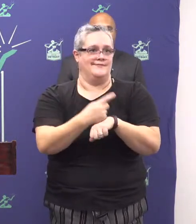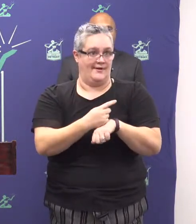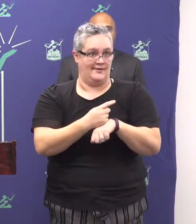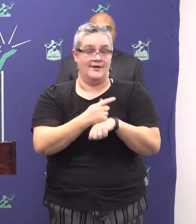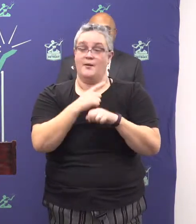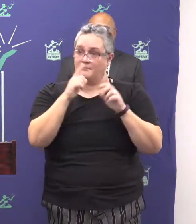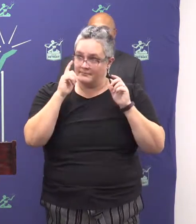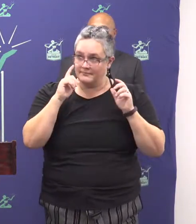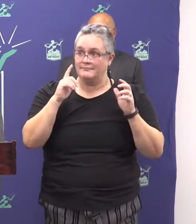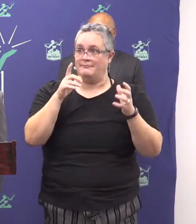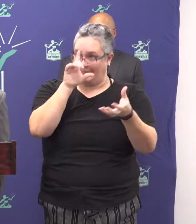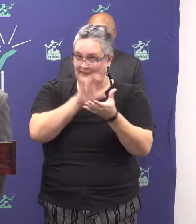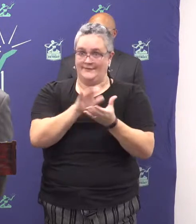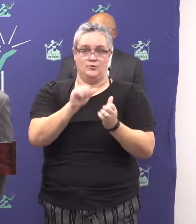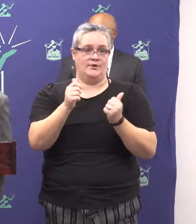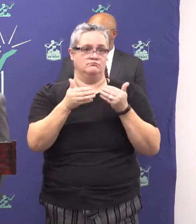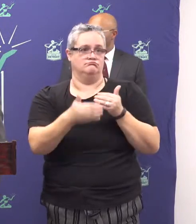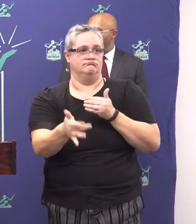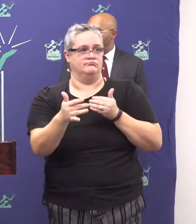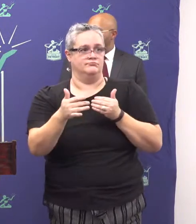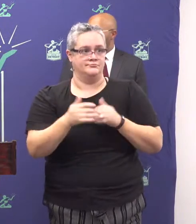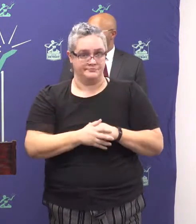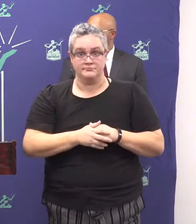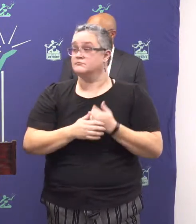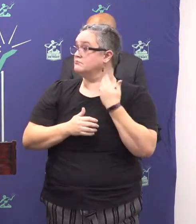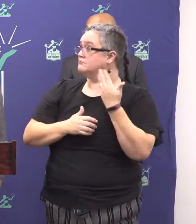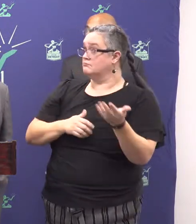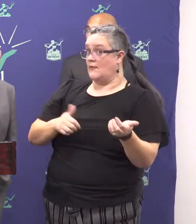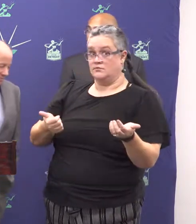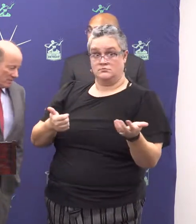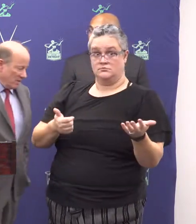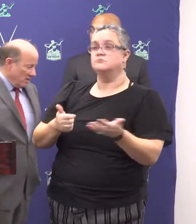Anything else? All right, Michael, you want to talk about what we're going to do next?